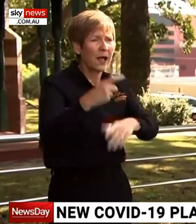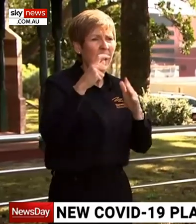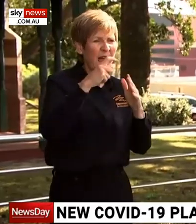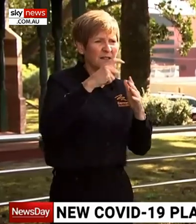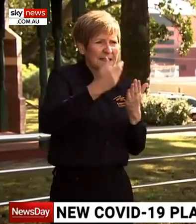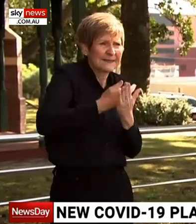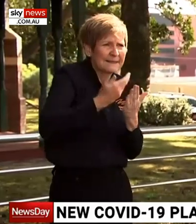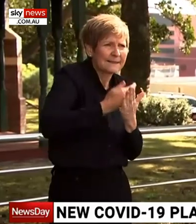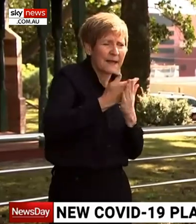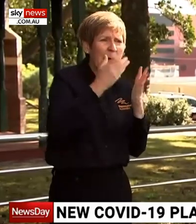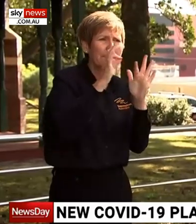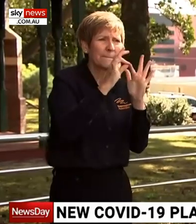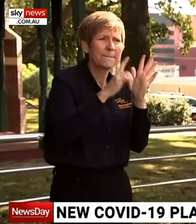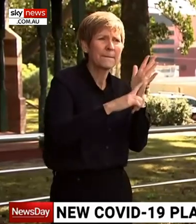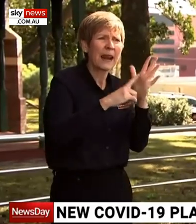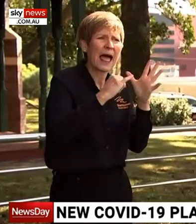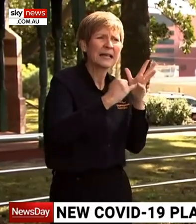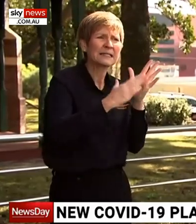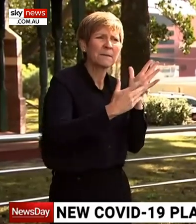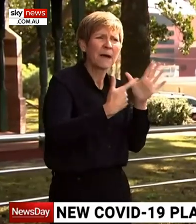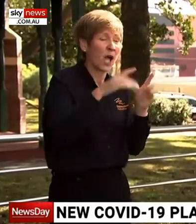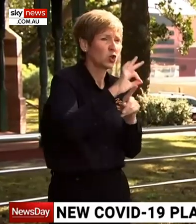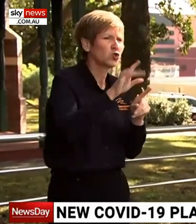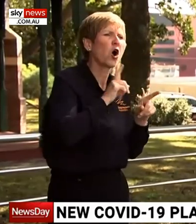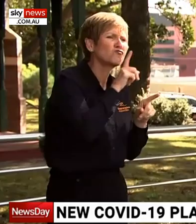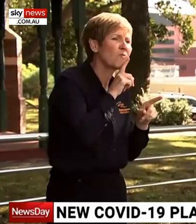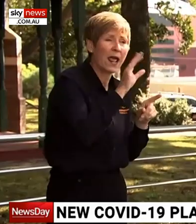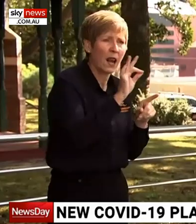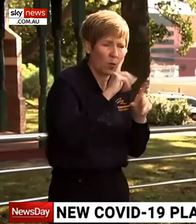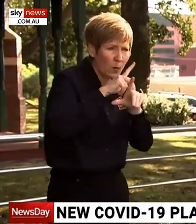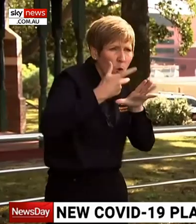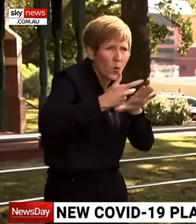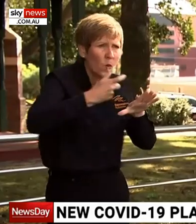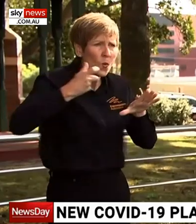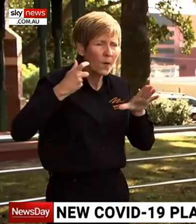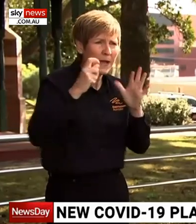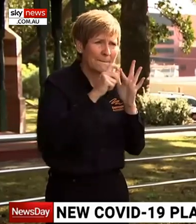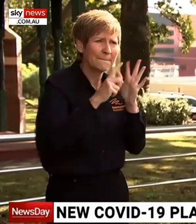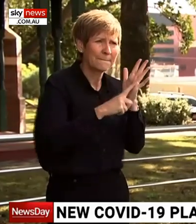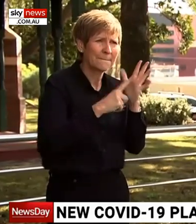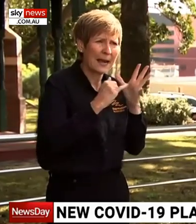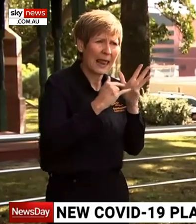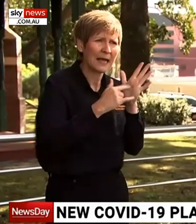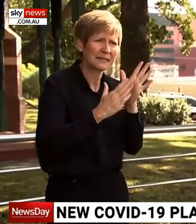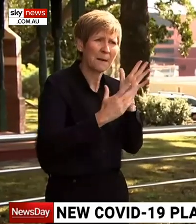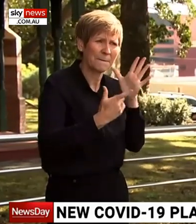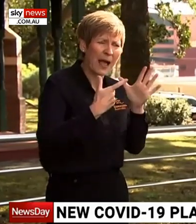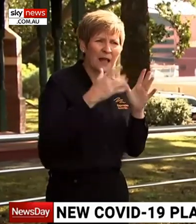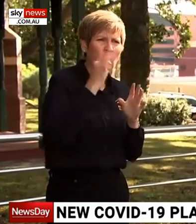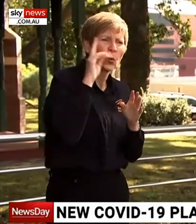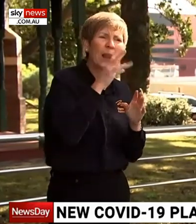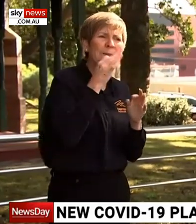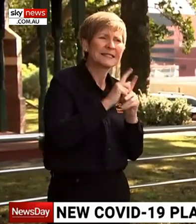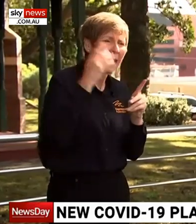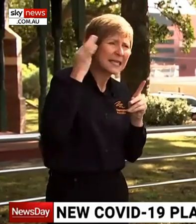that convalescent plasma to protect and treat those Australians who are most ill, most gravely